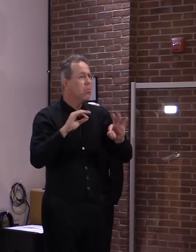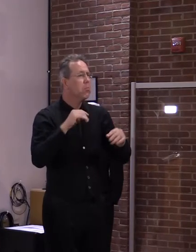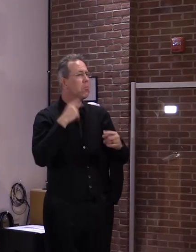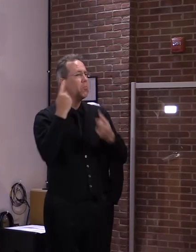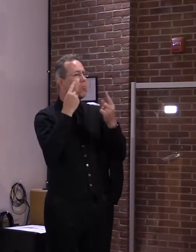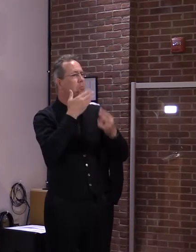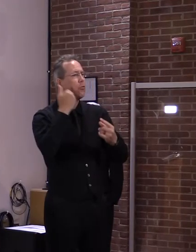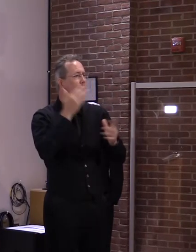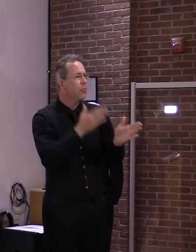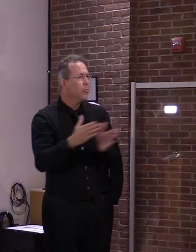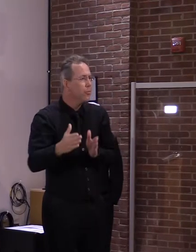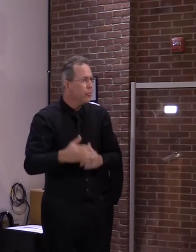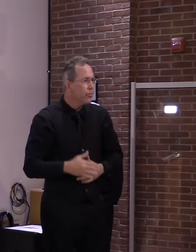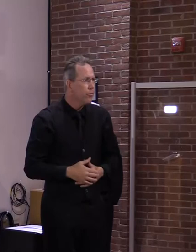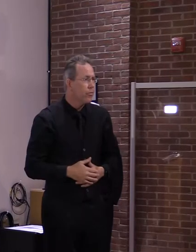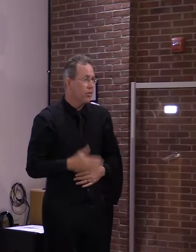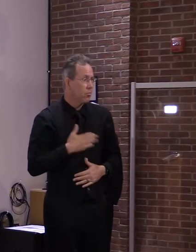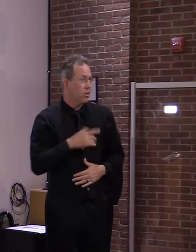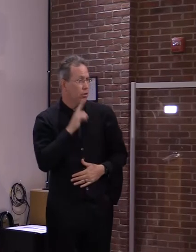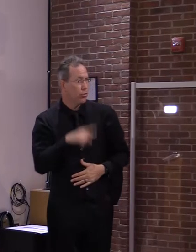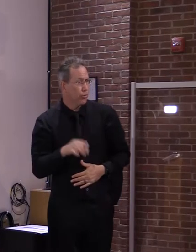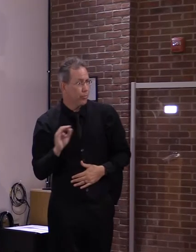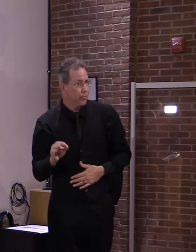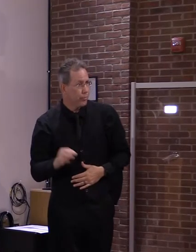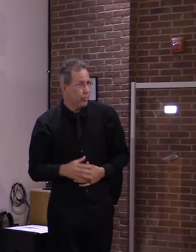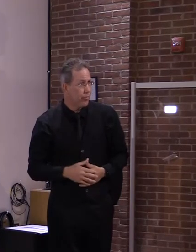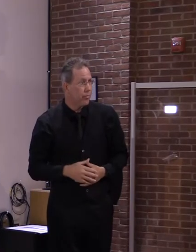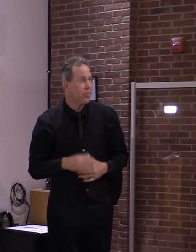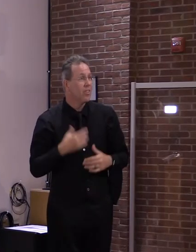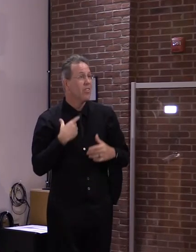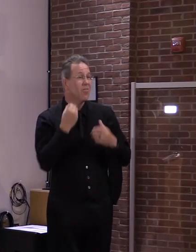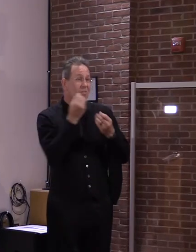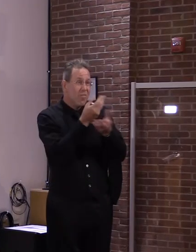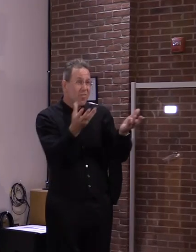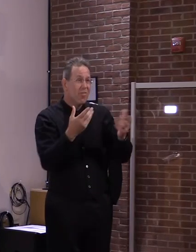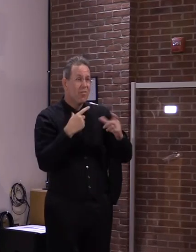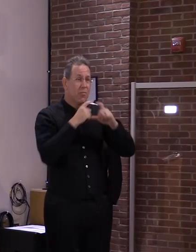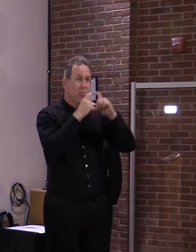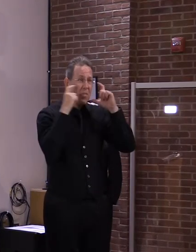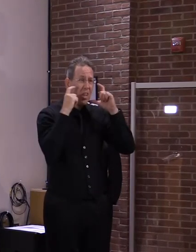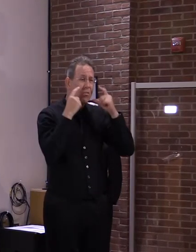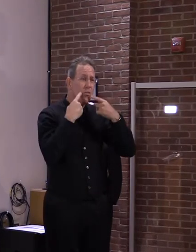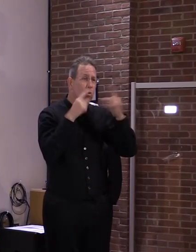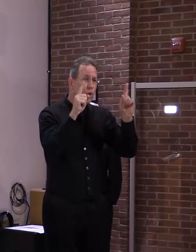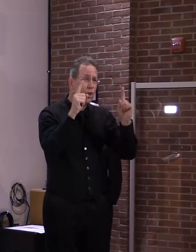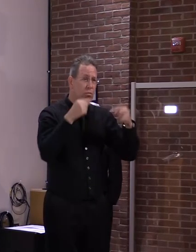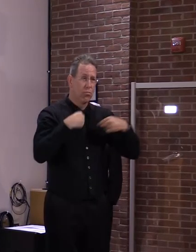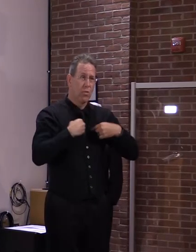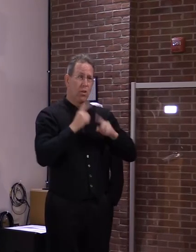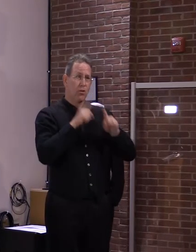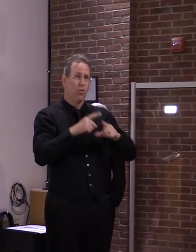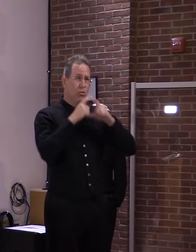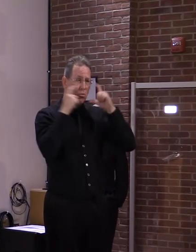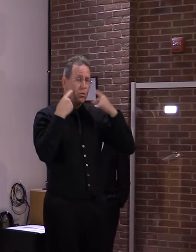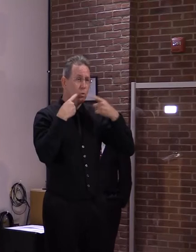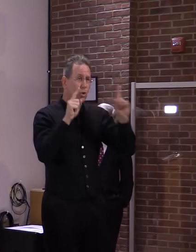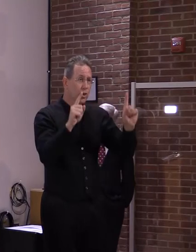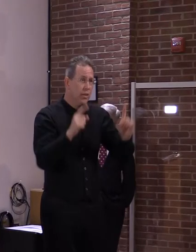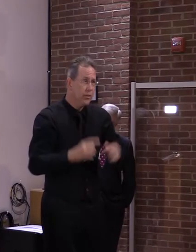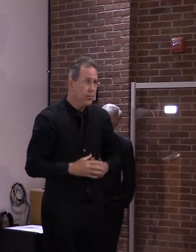my answer would be that mask mandates have worked. We don't need one at this point in time.